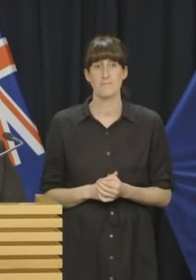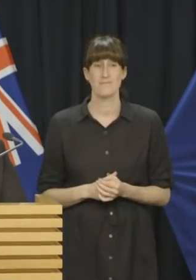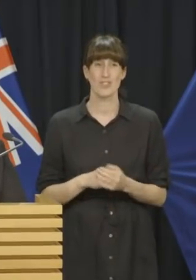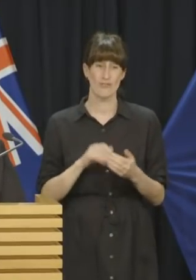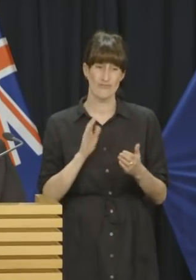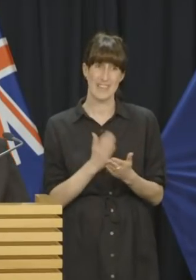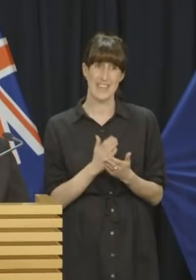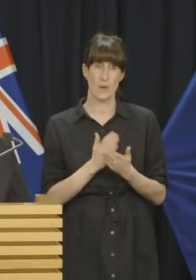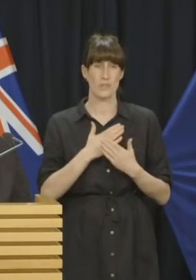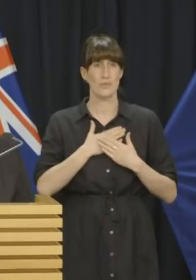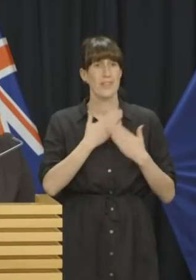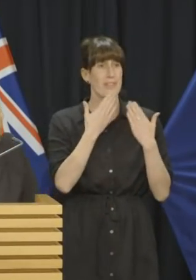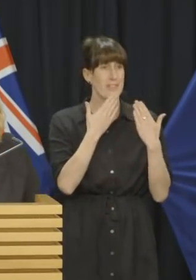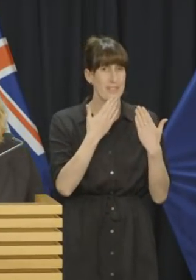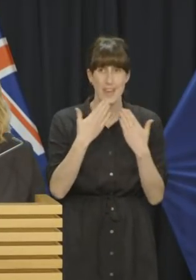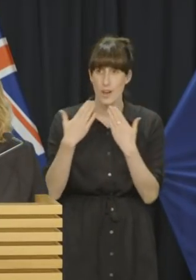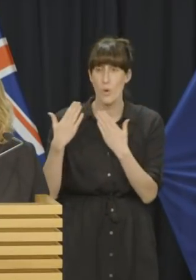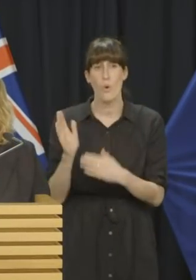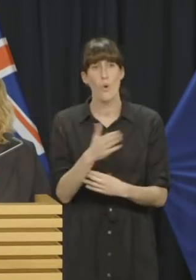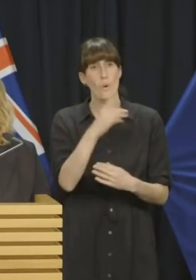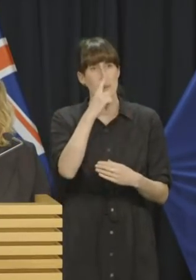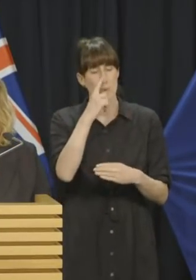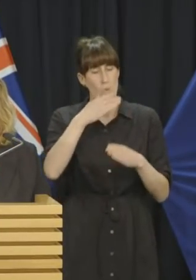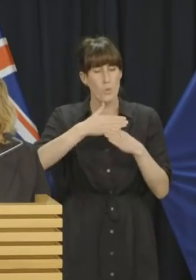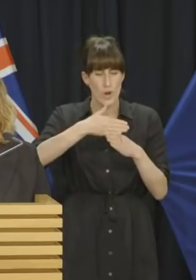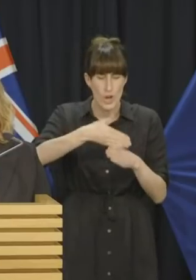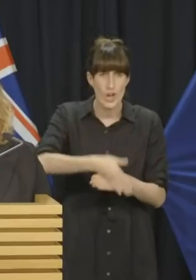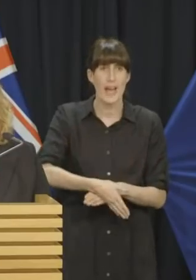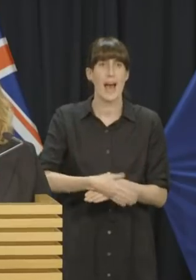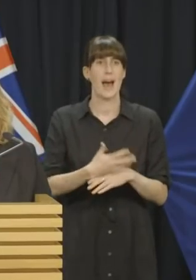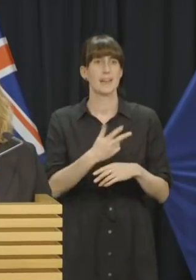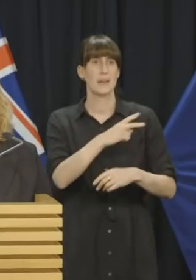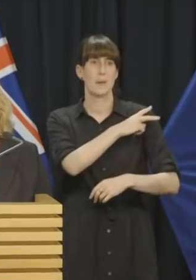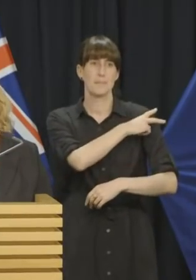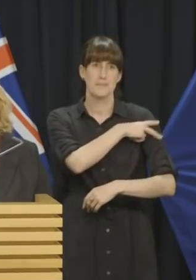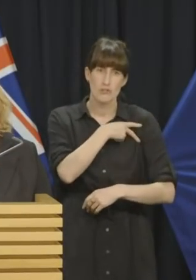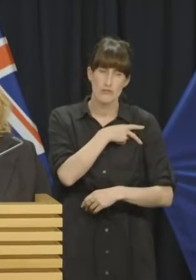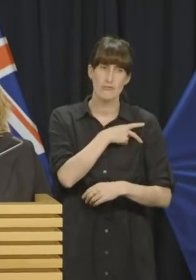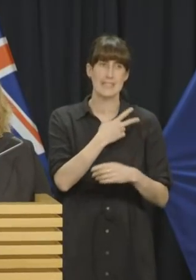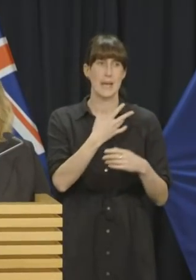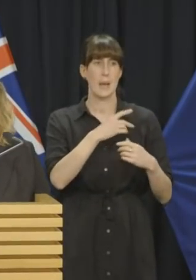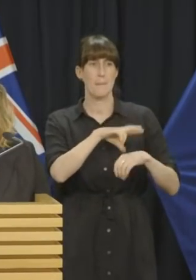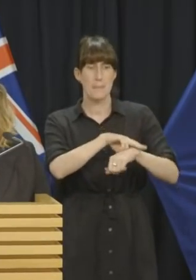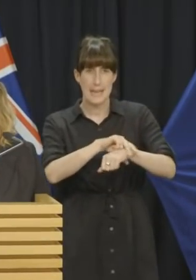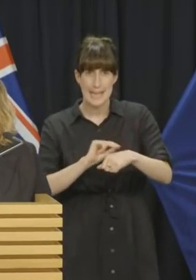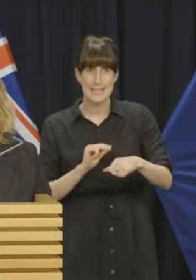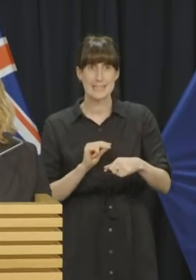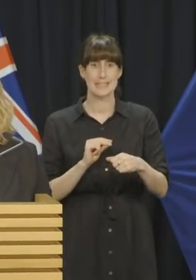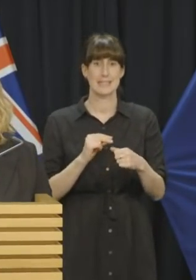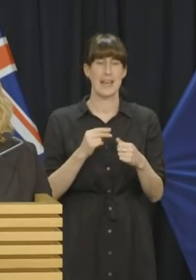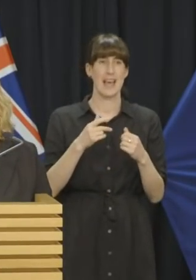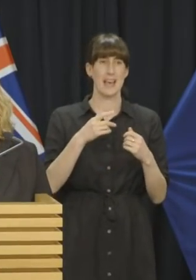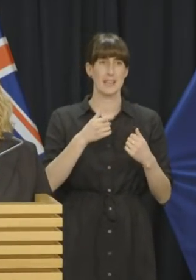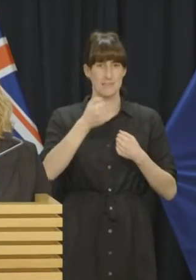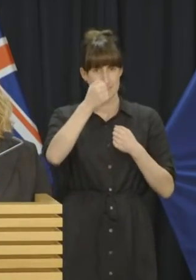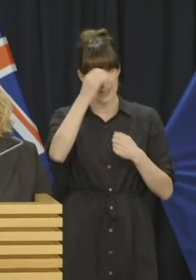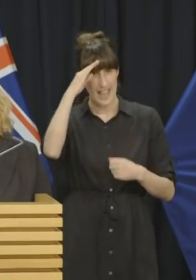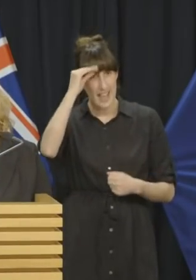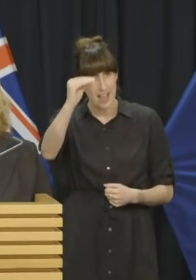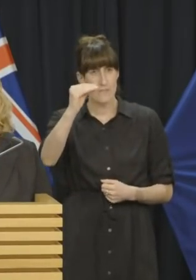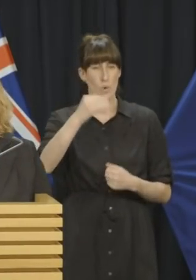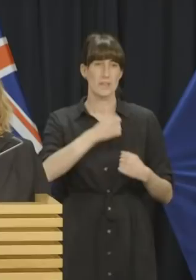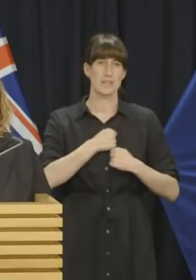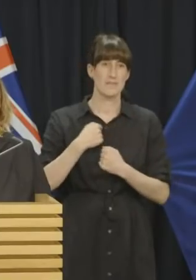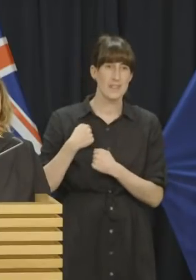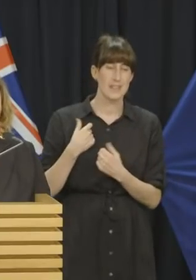facilities. New Zealand Defence Force staff, police, health workers, security guards, and all of the hotel workers working in these